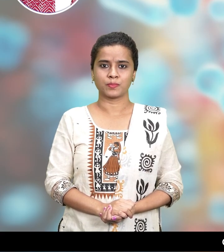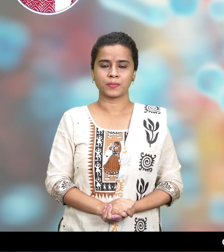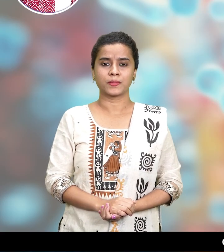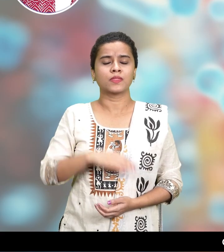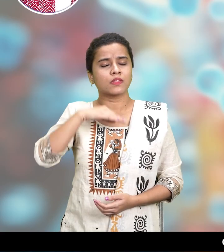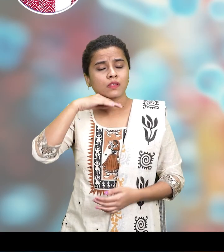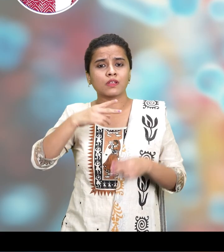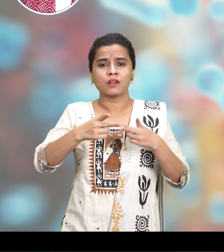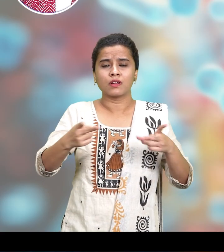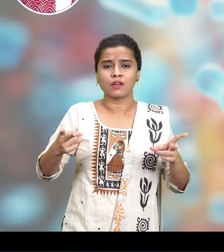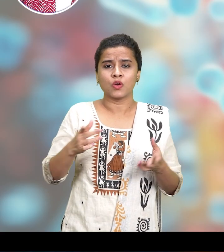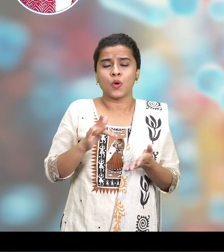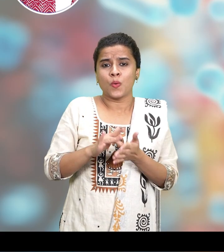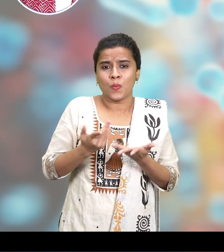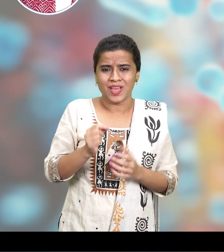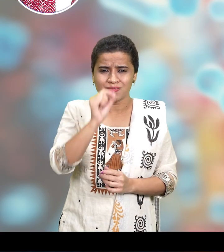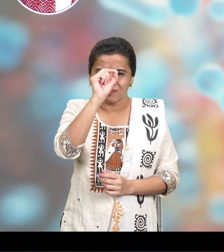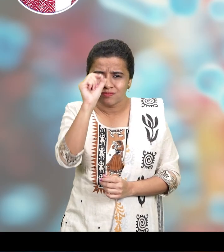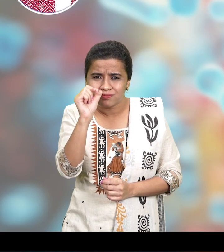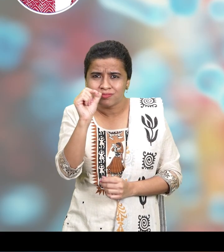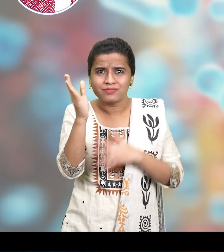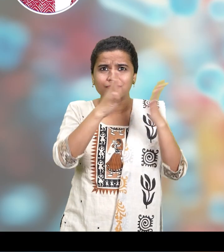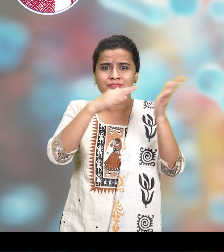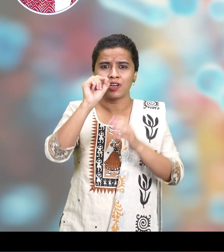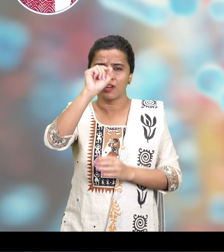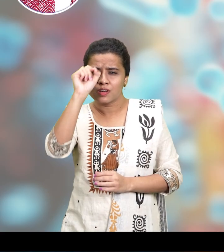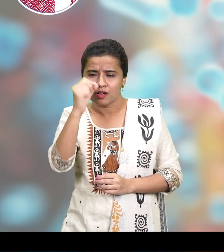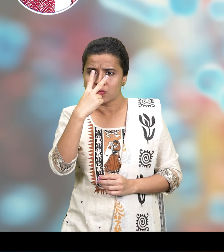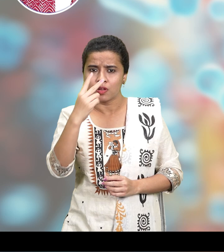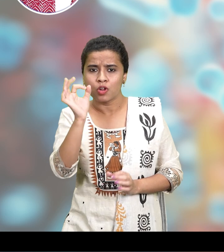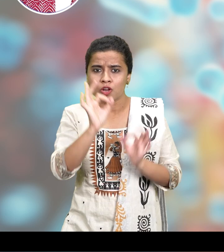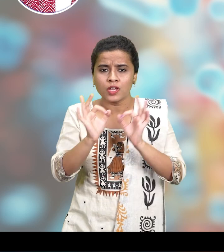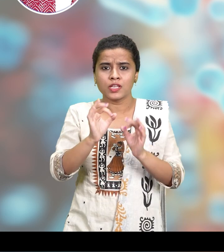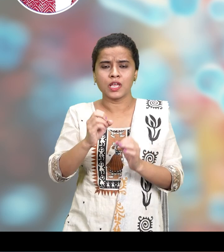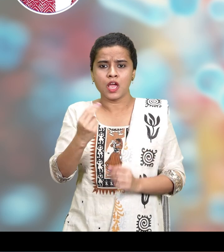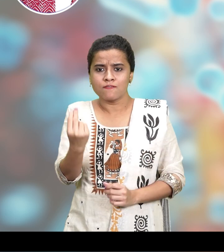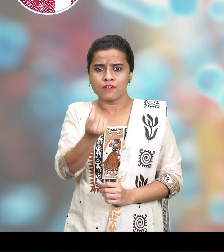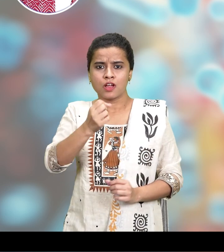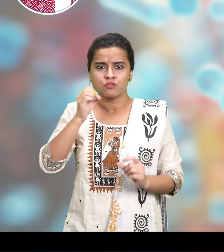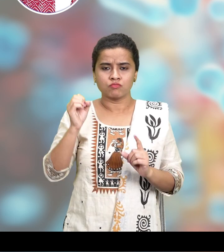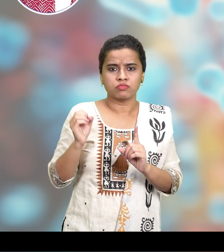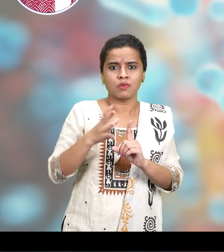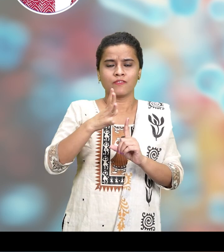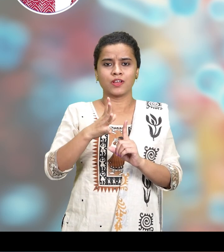Diseases where microbes are the immediate causes are called